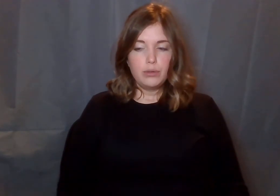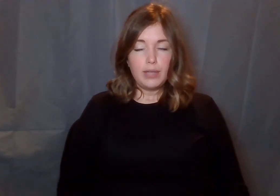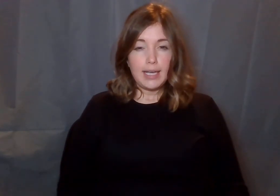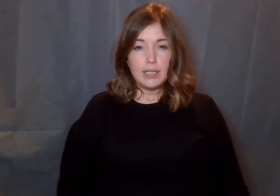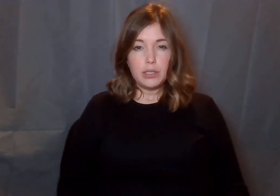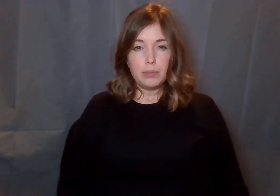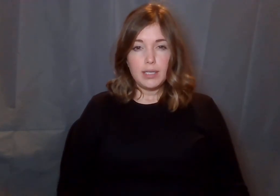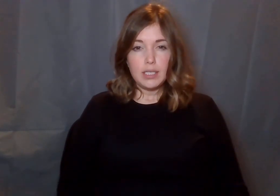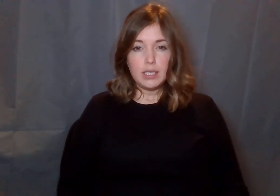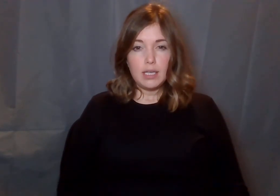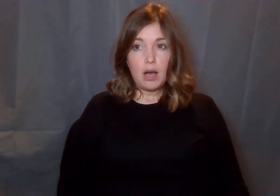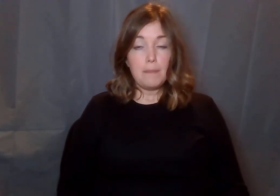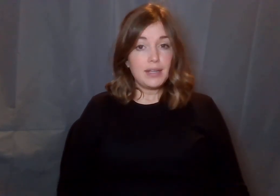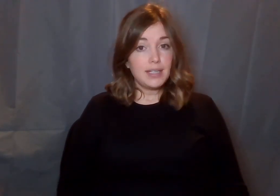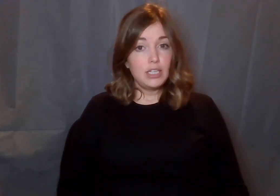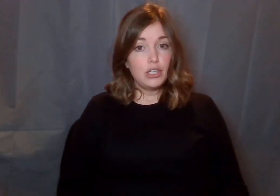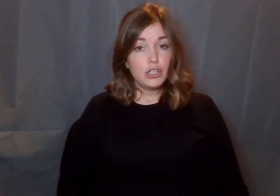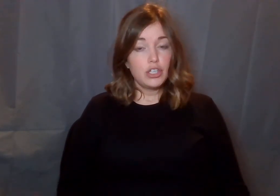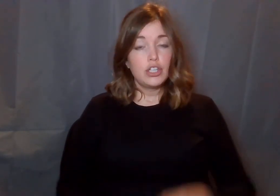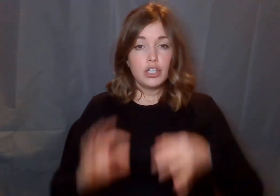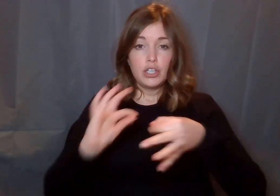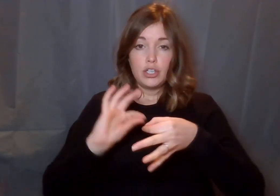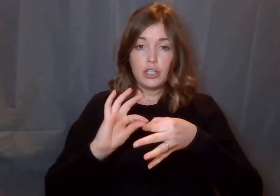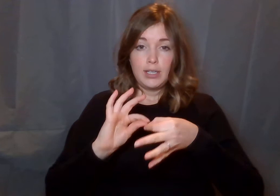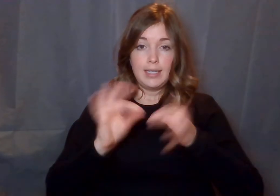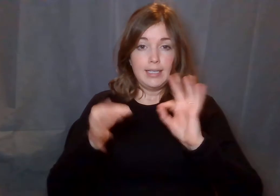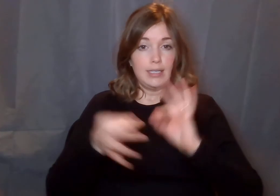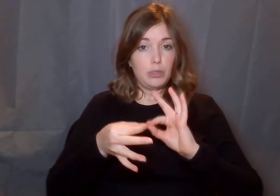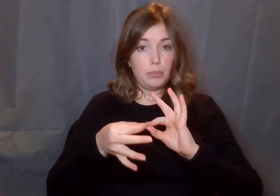like interpret a message, interpret.